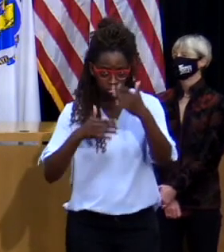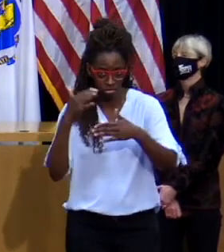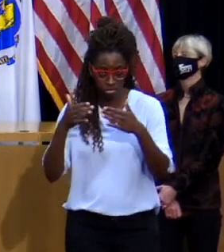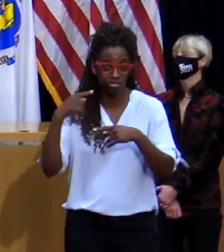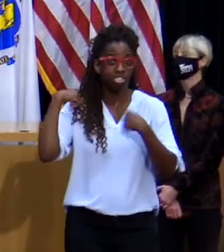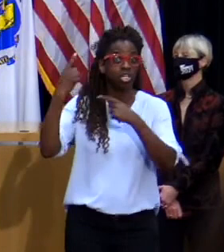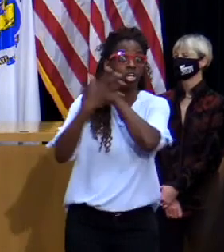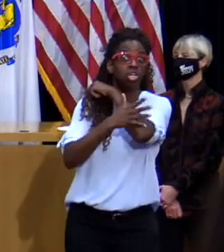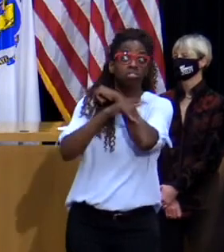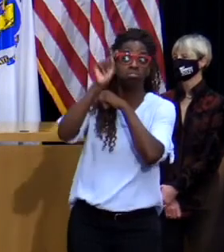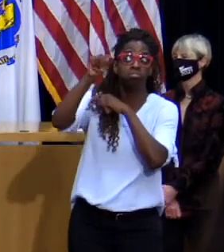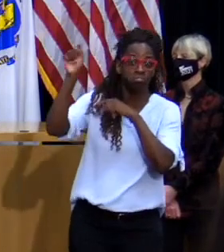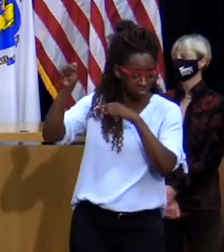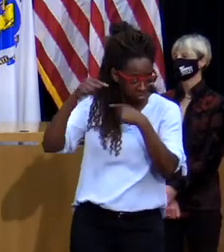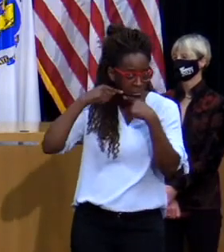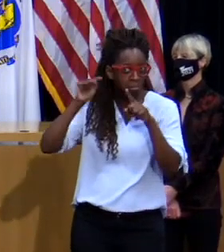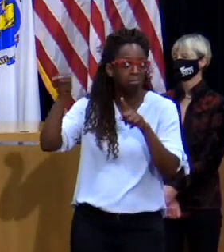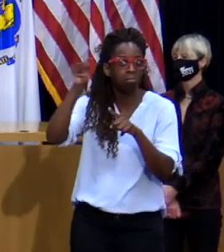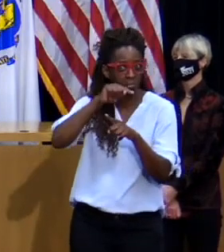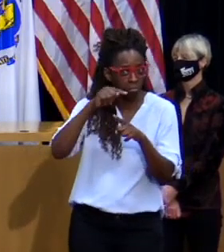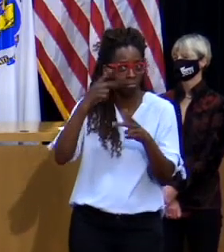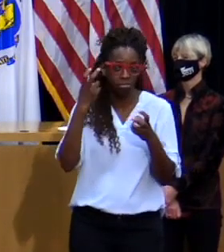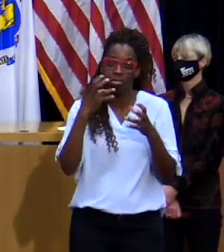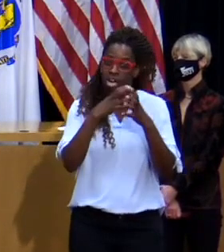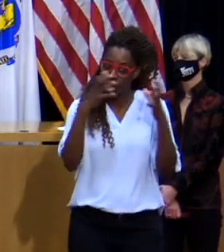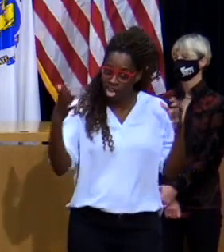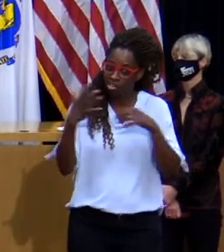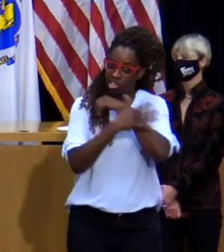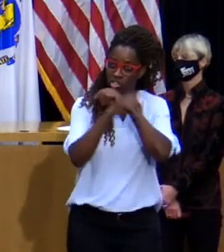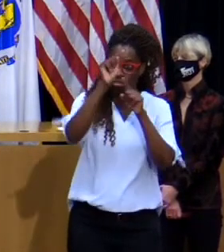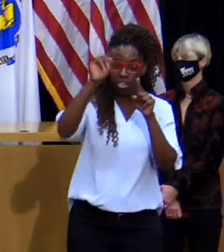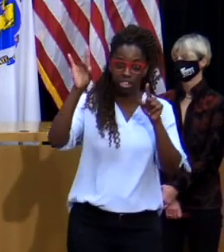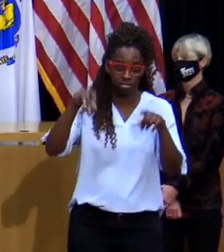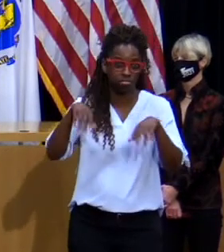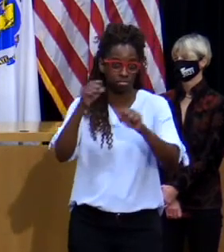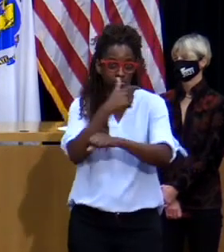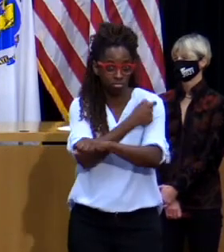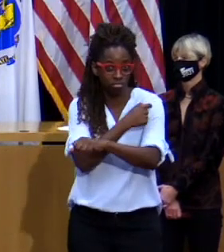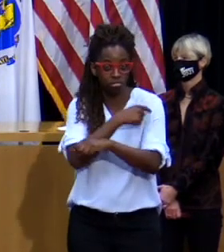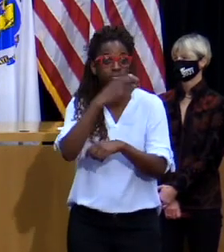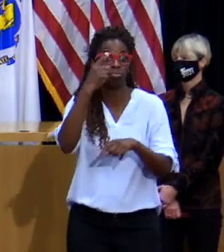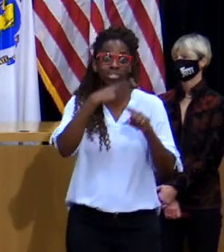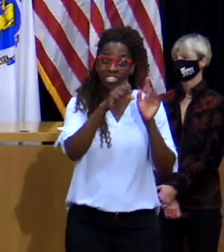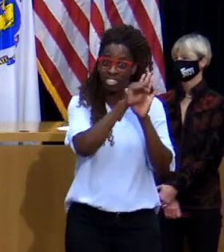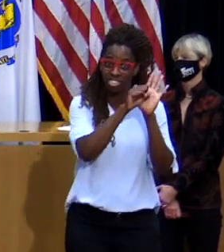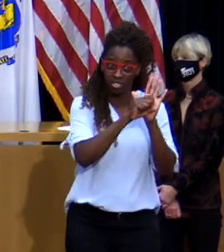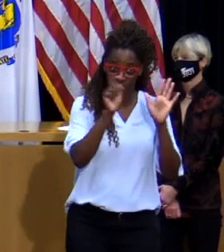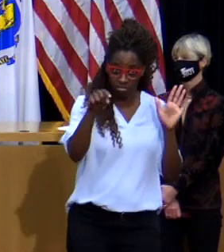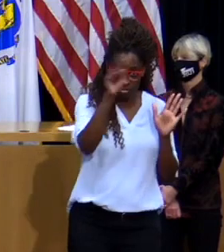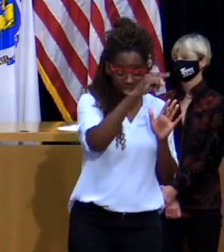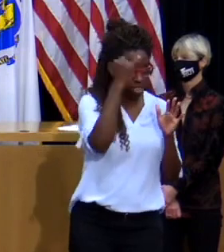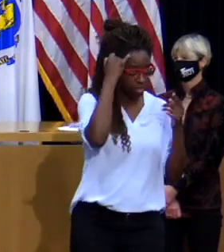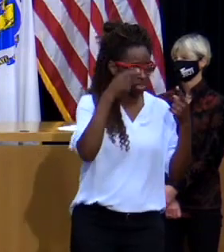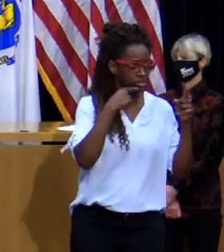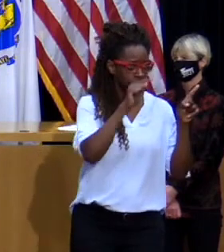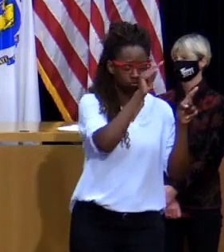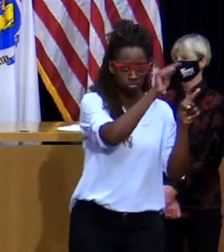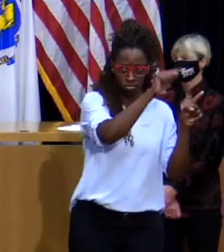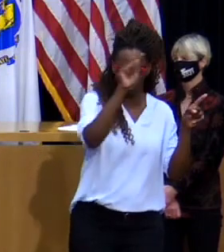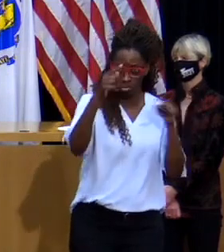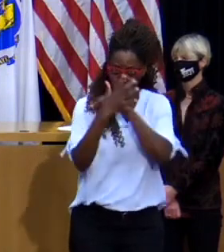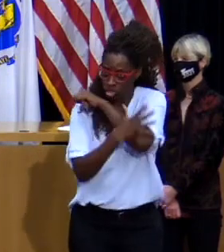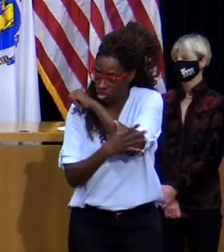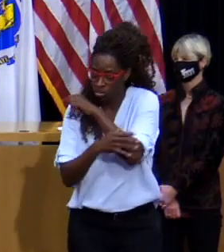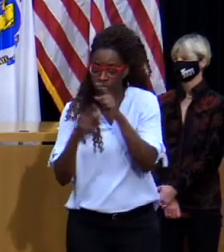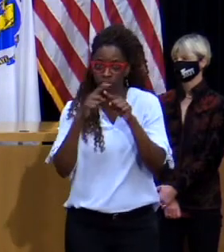substantial progress at vaccinating a large portion of this country, a large portion of this Commonwealth, if those caveats hold true. Lots of